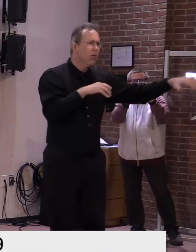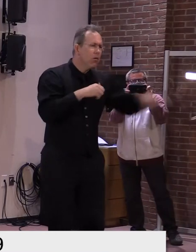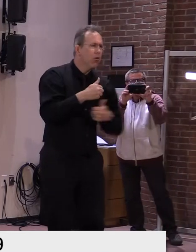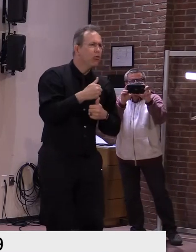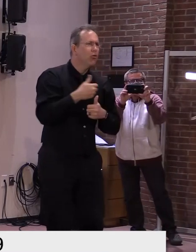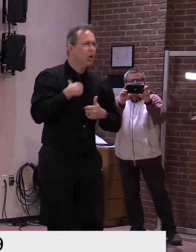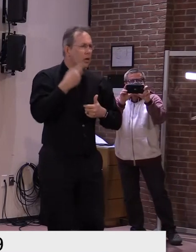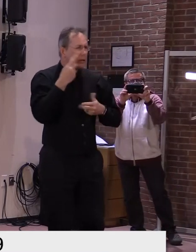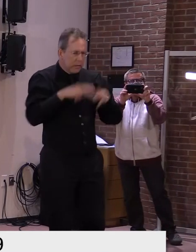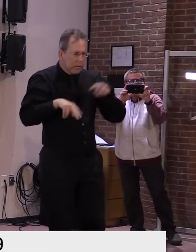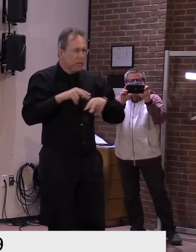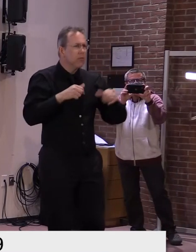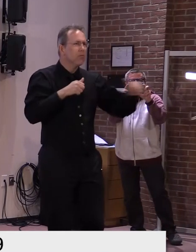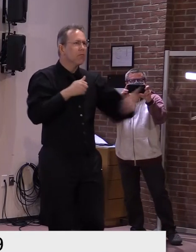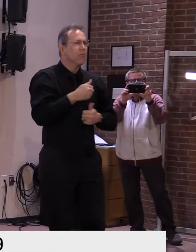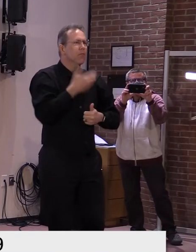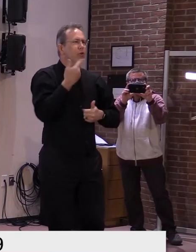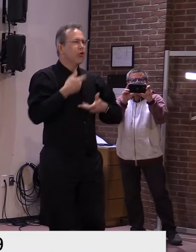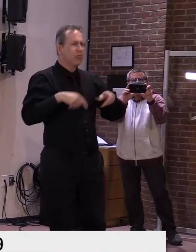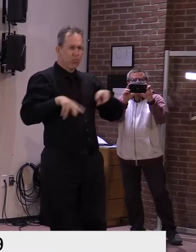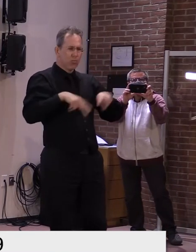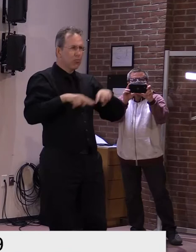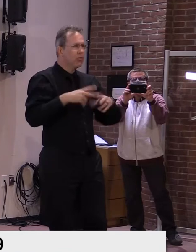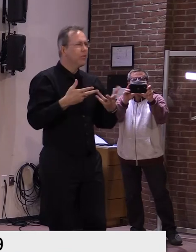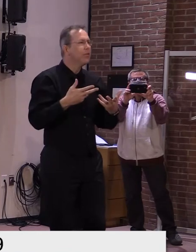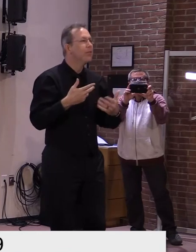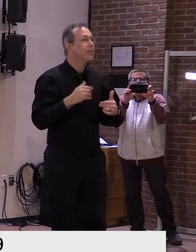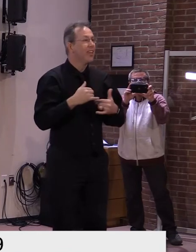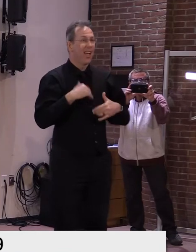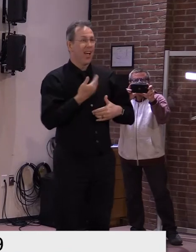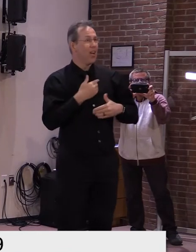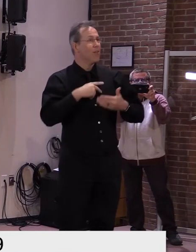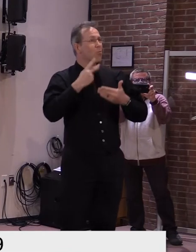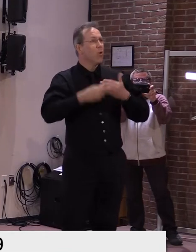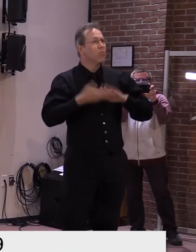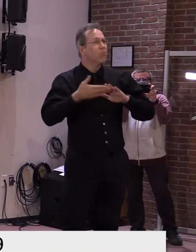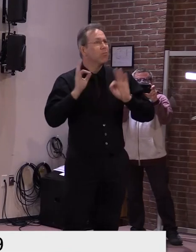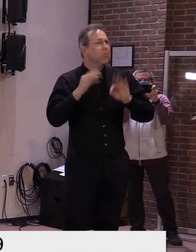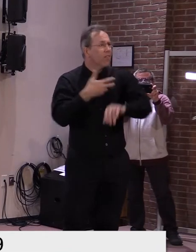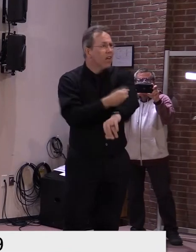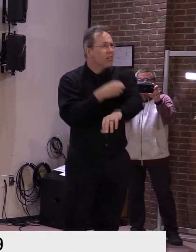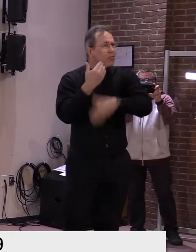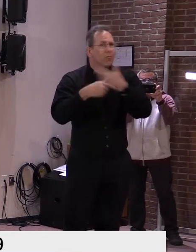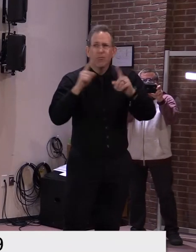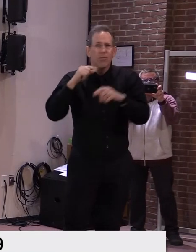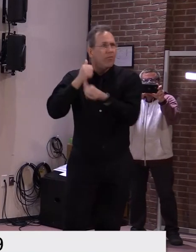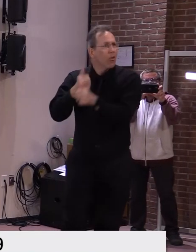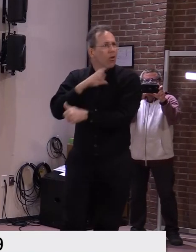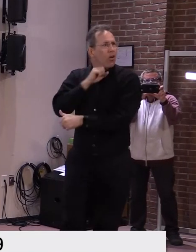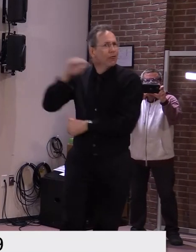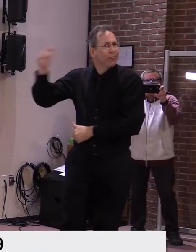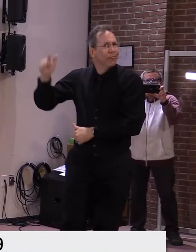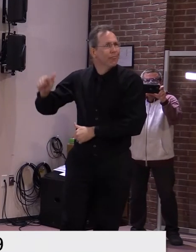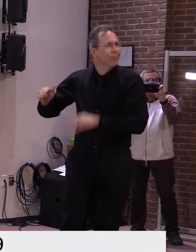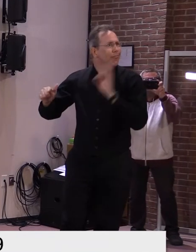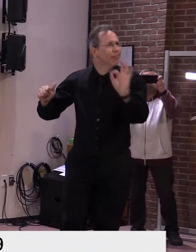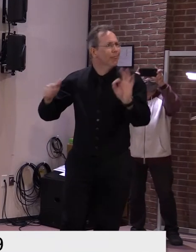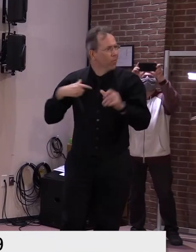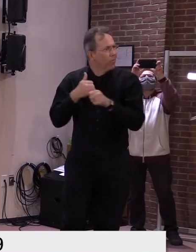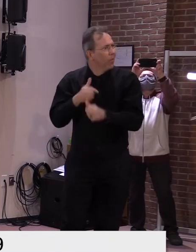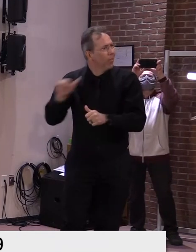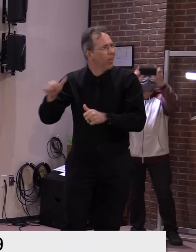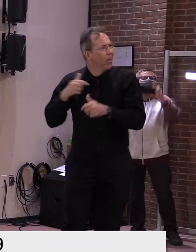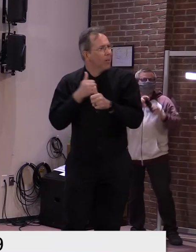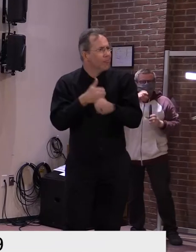have a very successful program here in the state of Vermont. We have a very successful registration program. And the